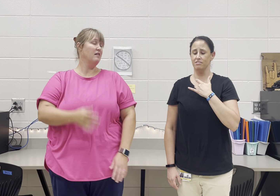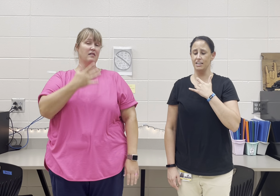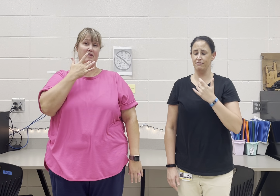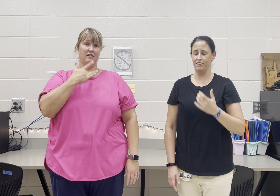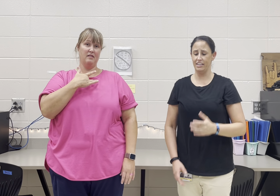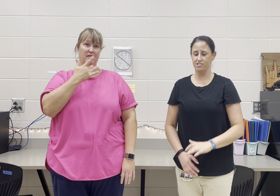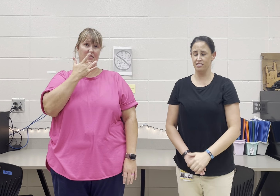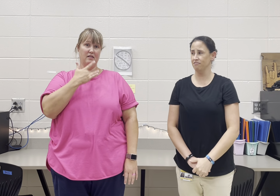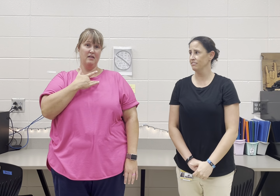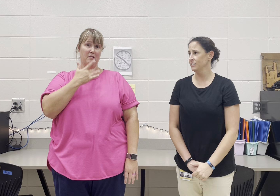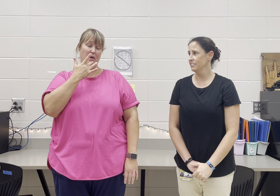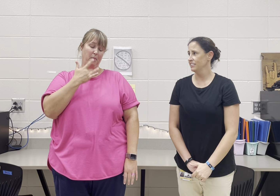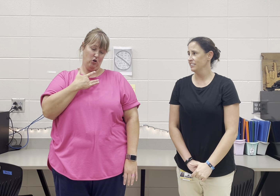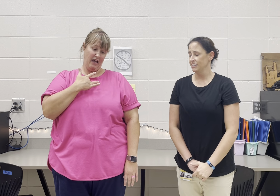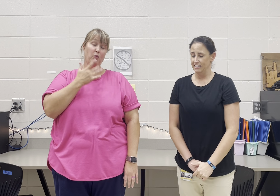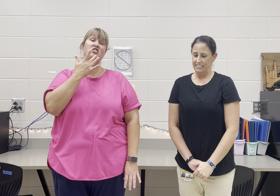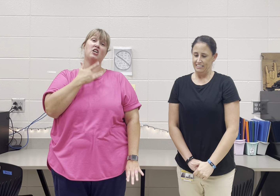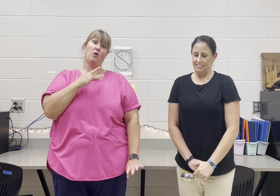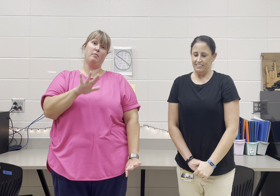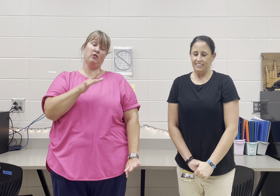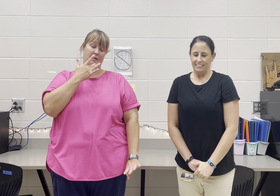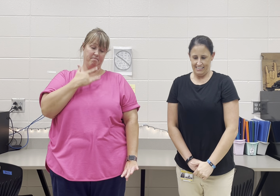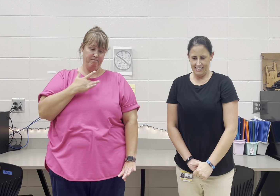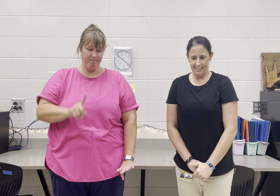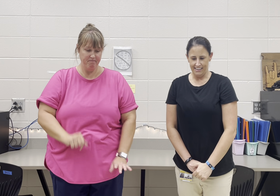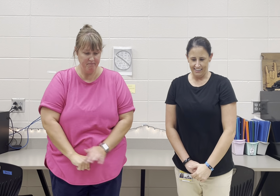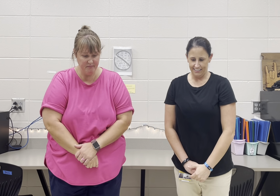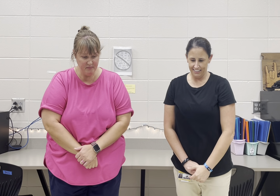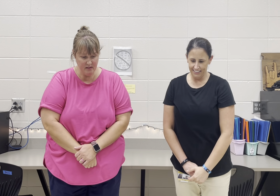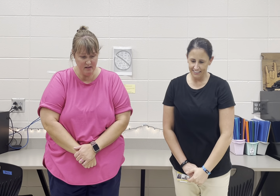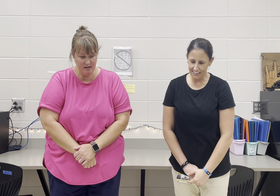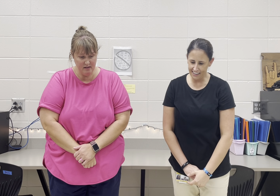sign variation. But birthday. We're just gonna go with birthday. Yeah.